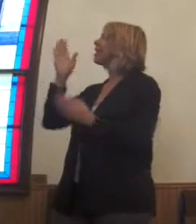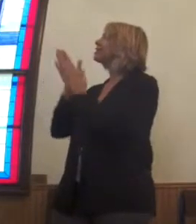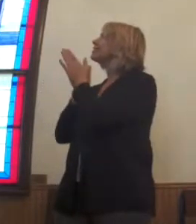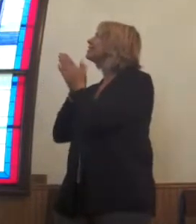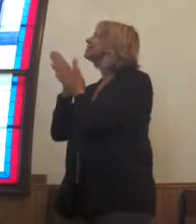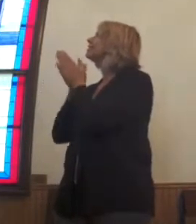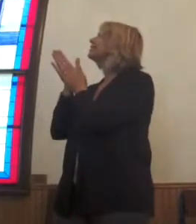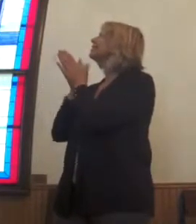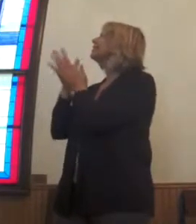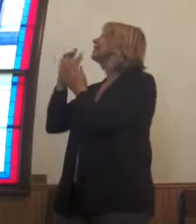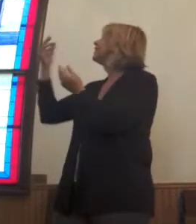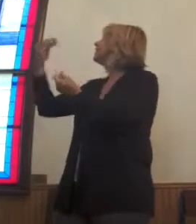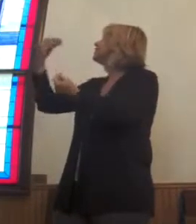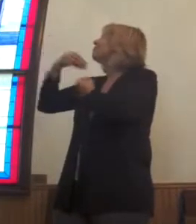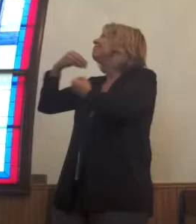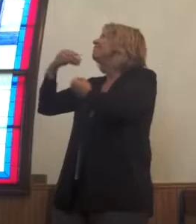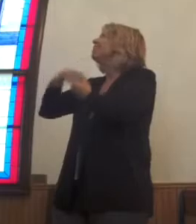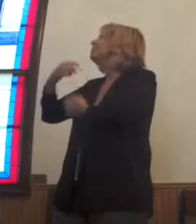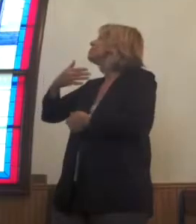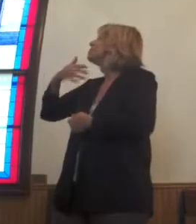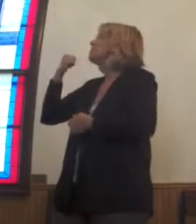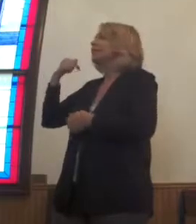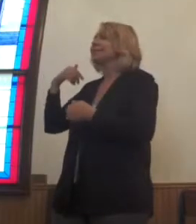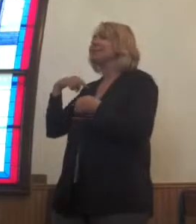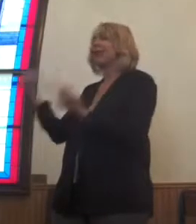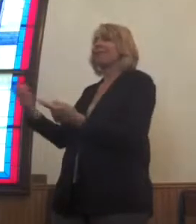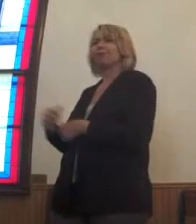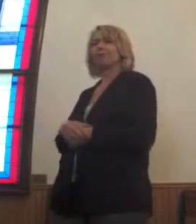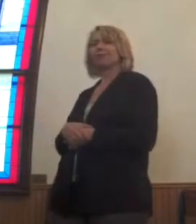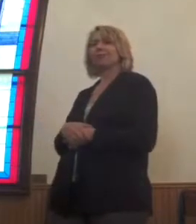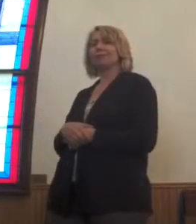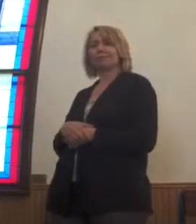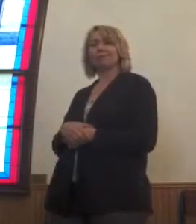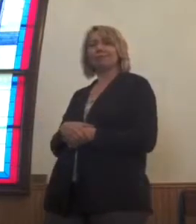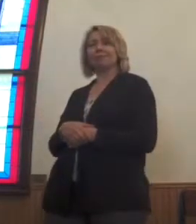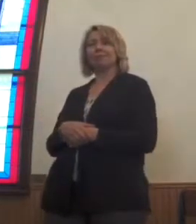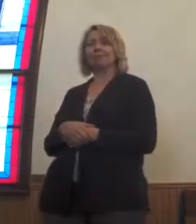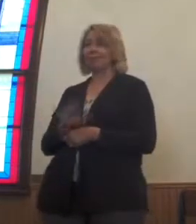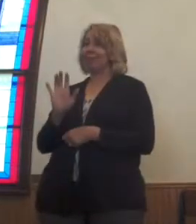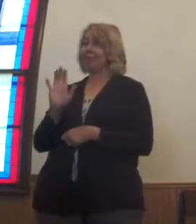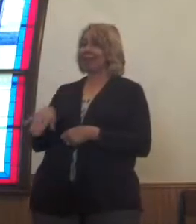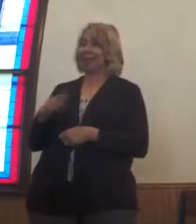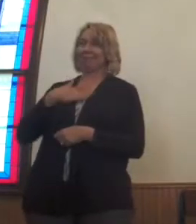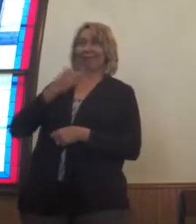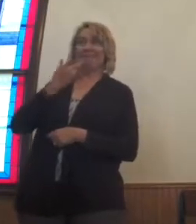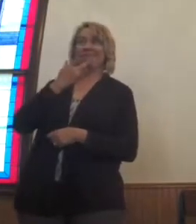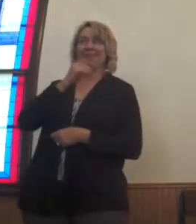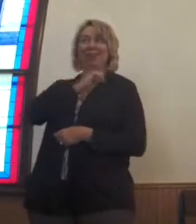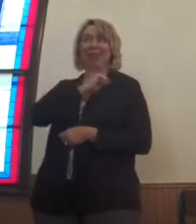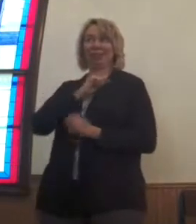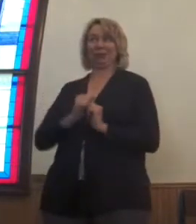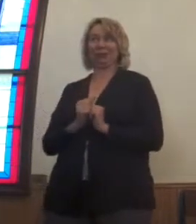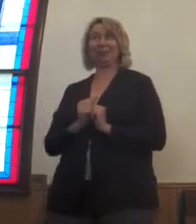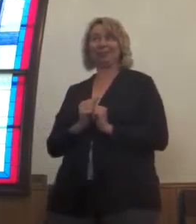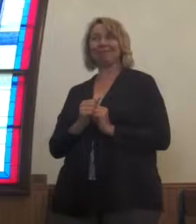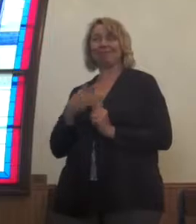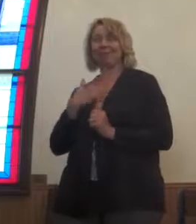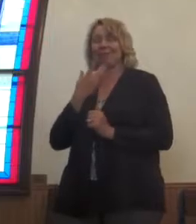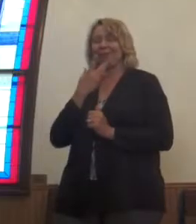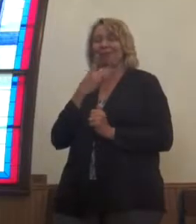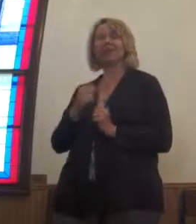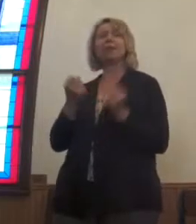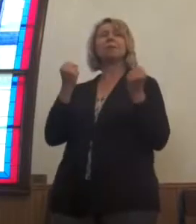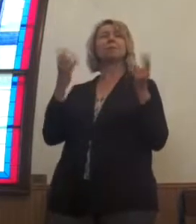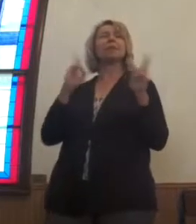and drink and the best meal you've ever eaten. So this is one of my favorite attitudes, only because there are so many folks out